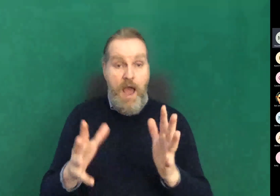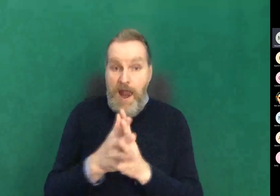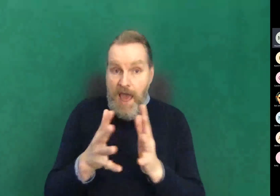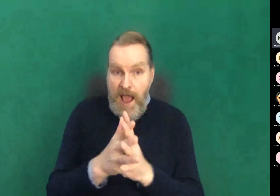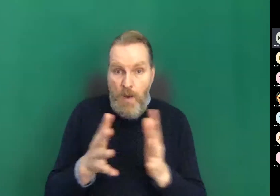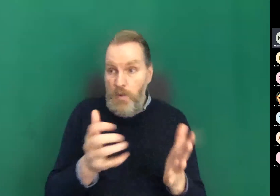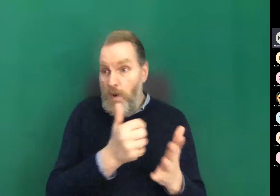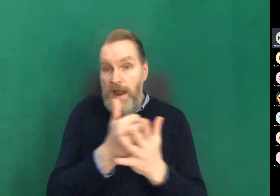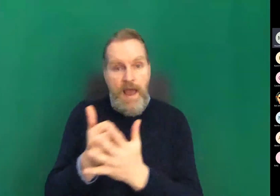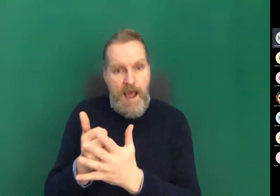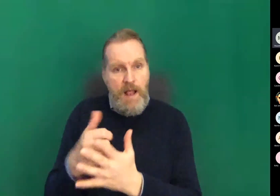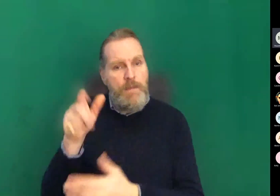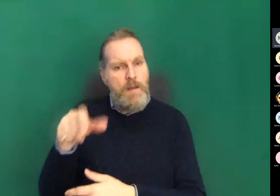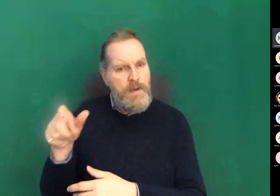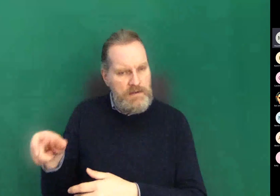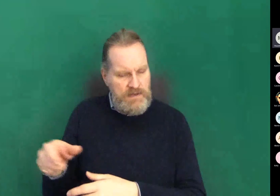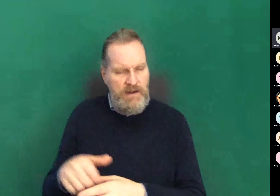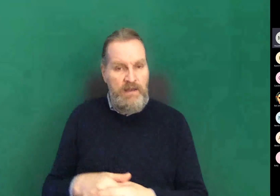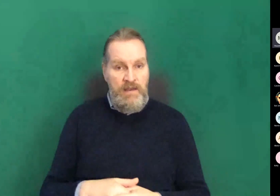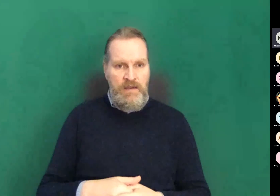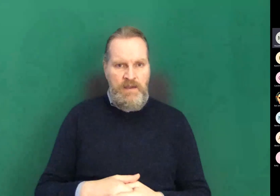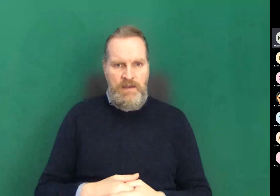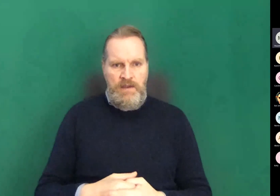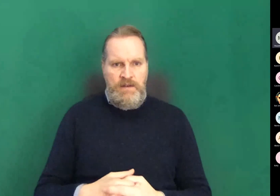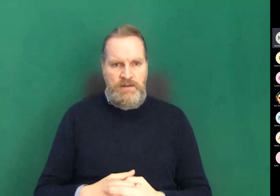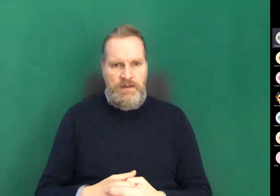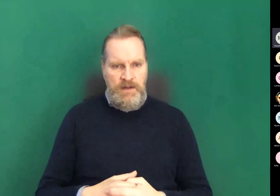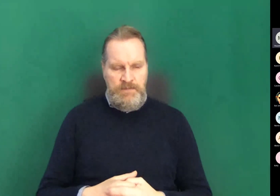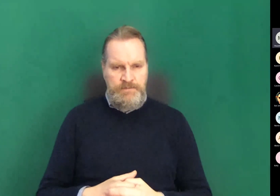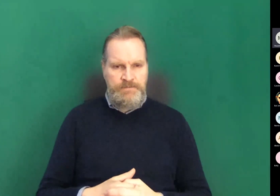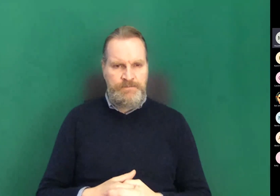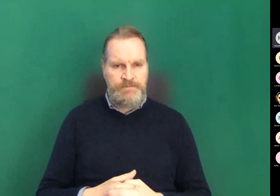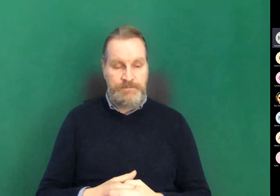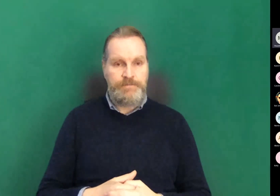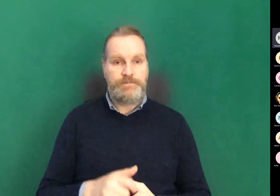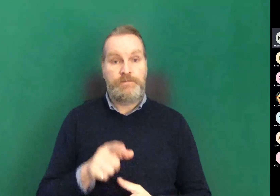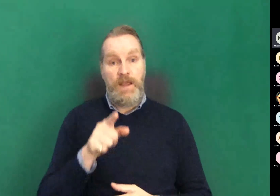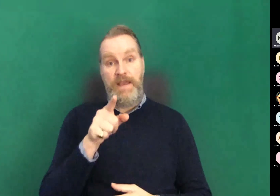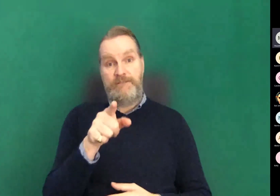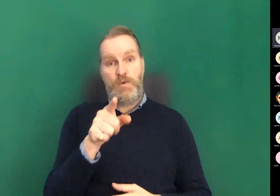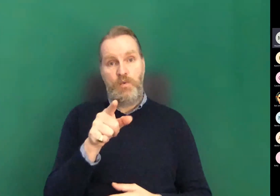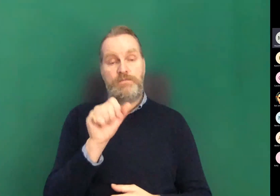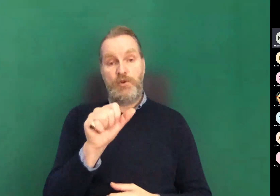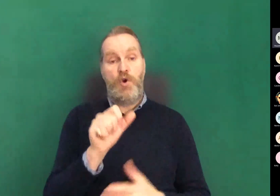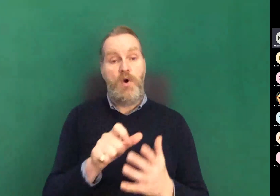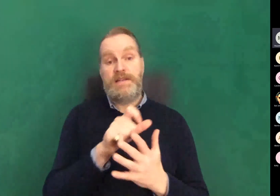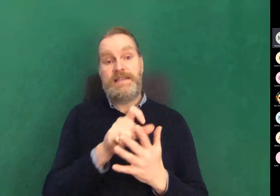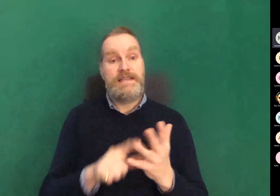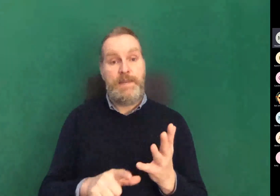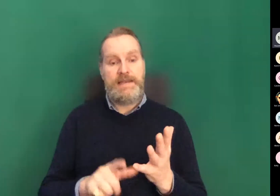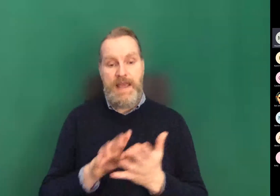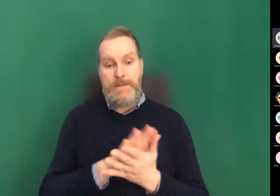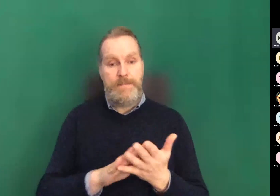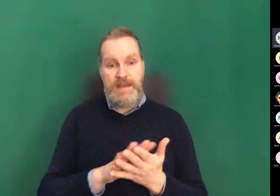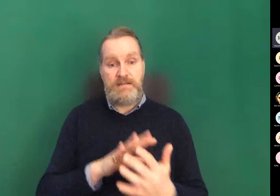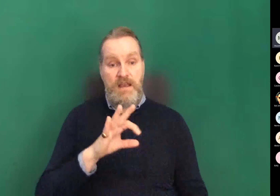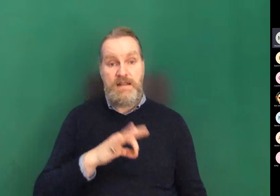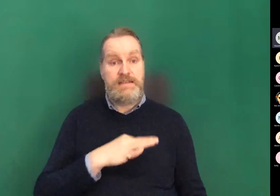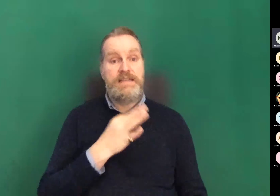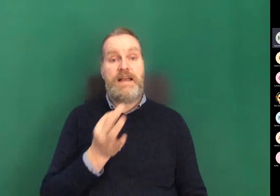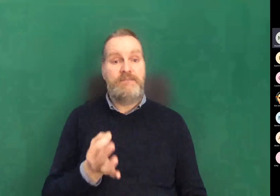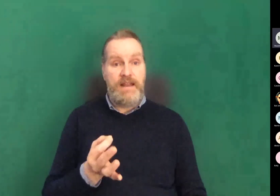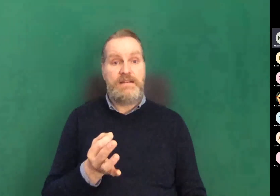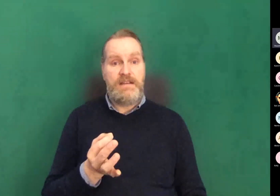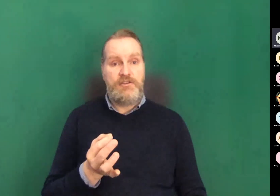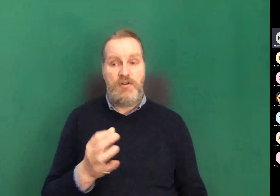as a rep. As a person with a disability, if your disability puts you at a disadvantage to someone without a